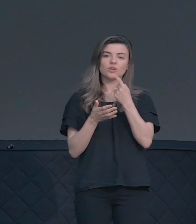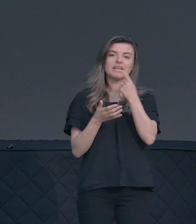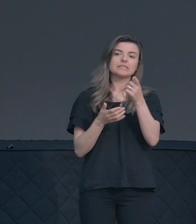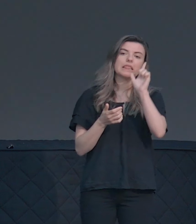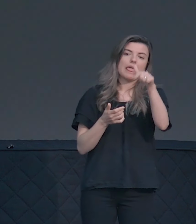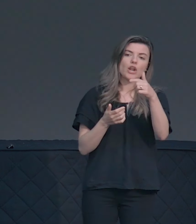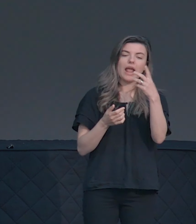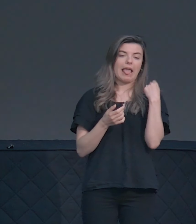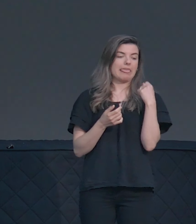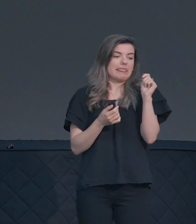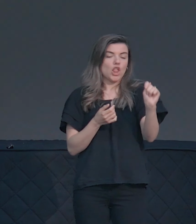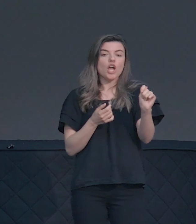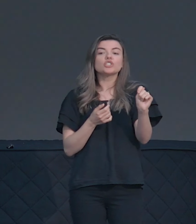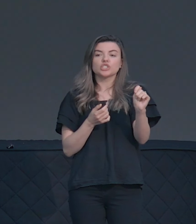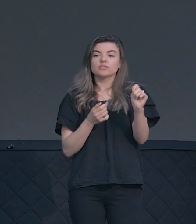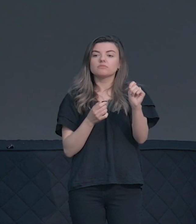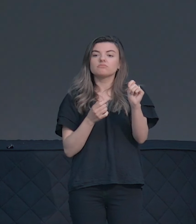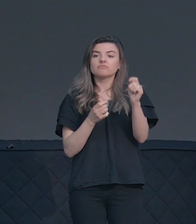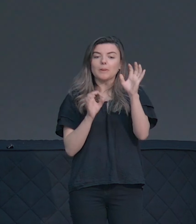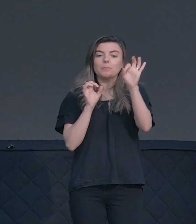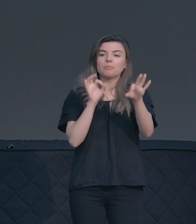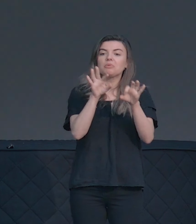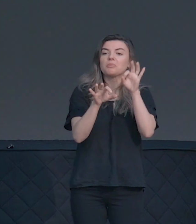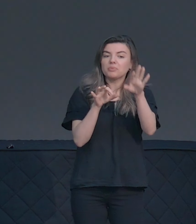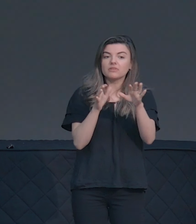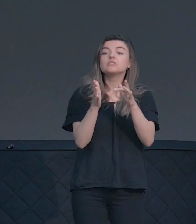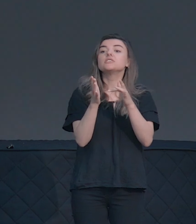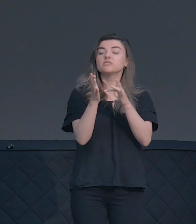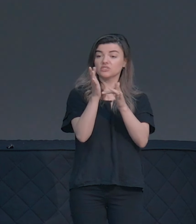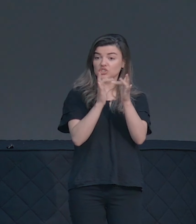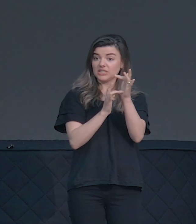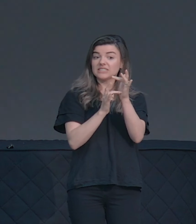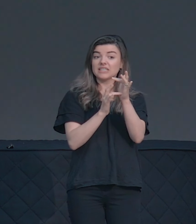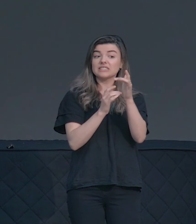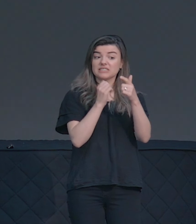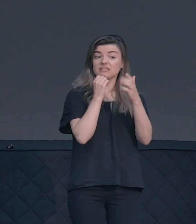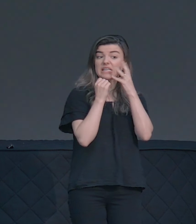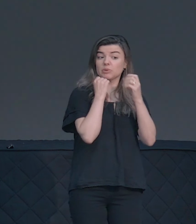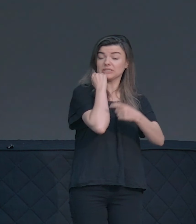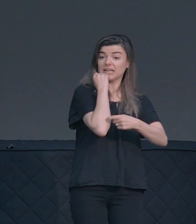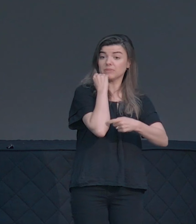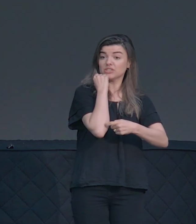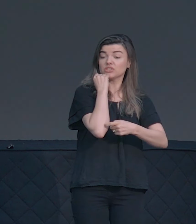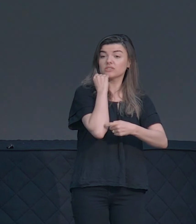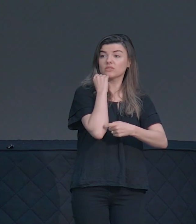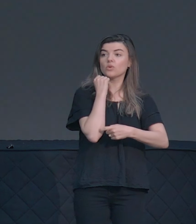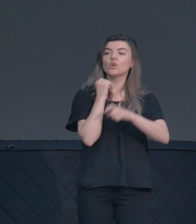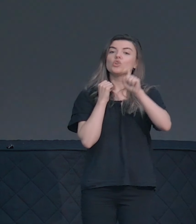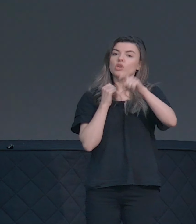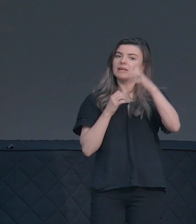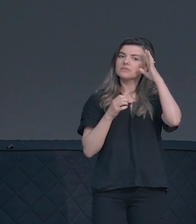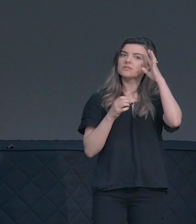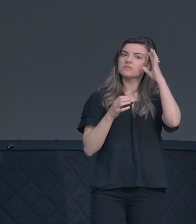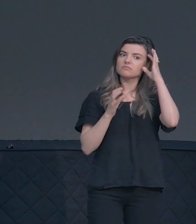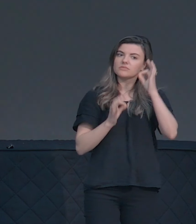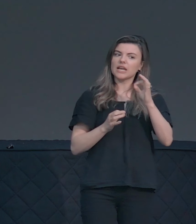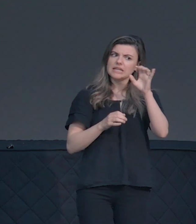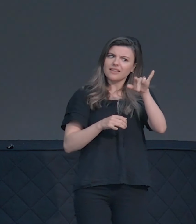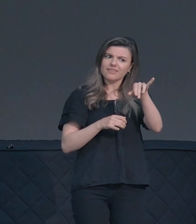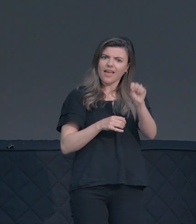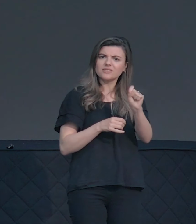the theological implications of Jesus not actually experiencing temptation, we must conclude that, yes, these